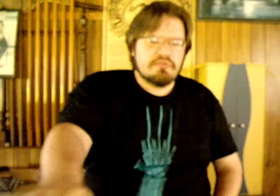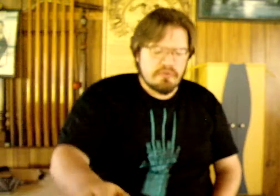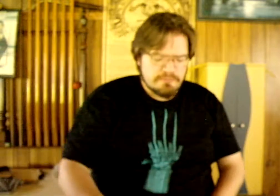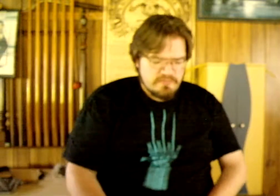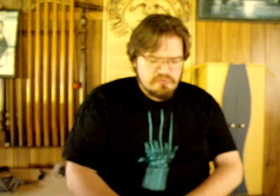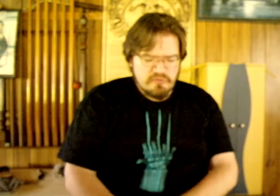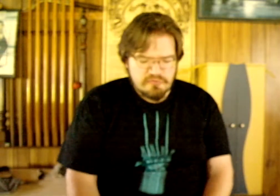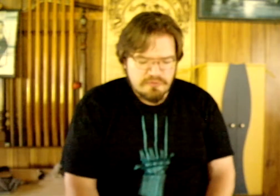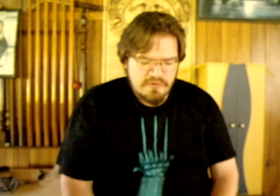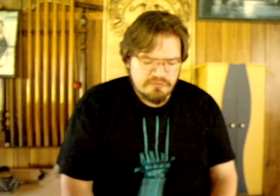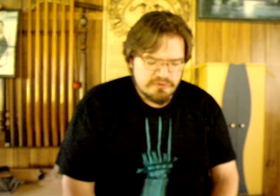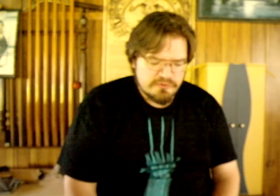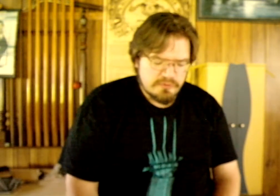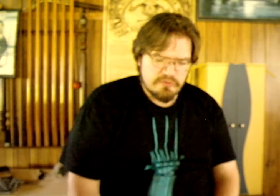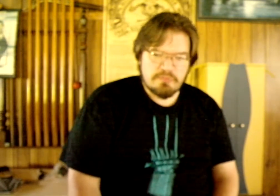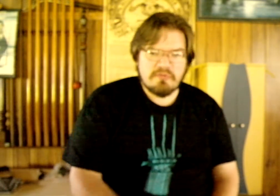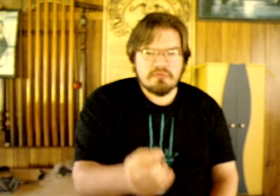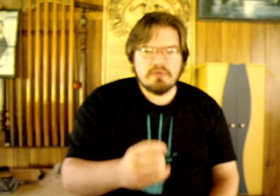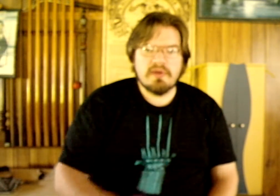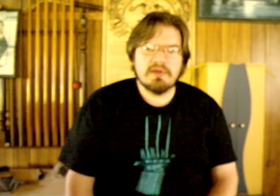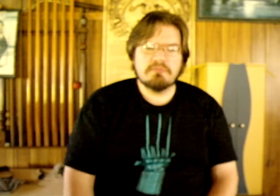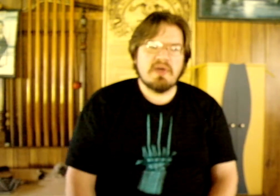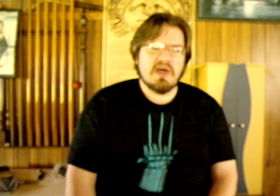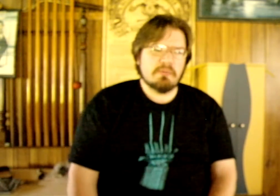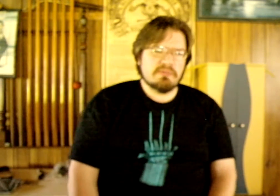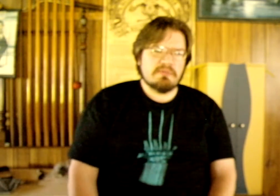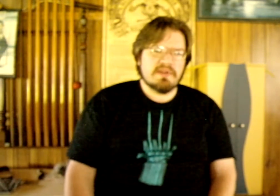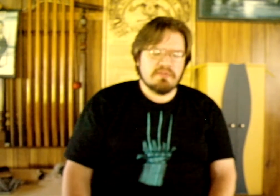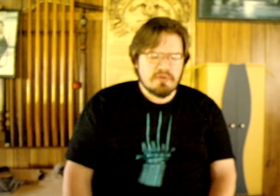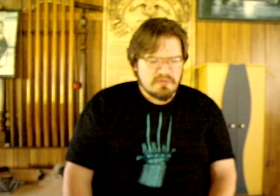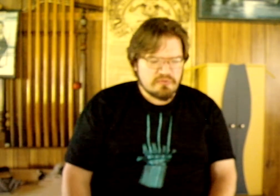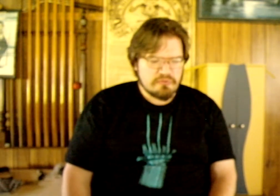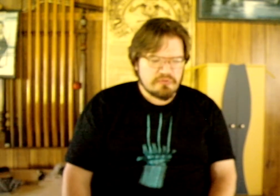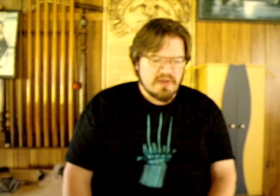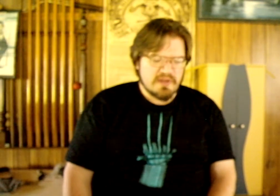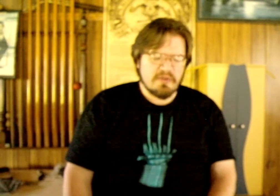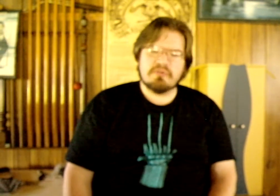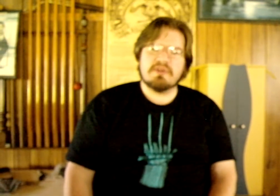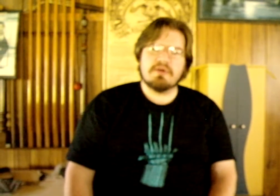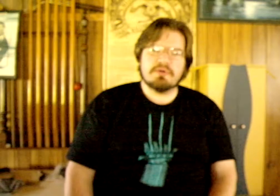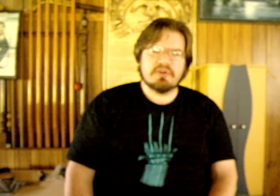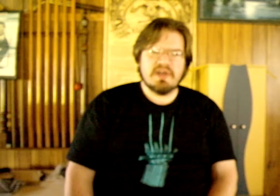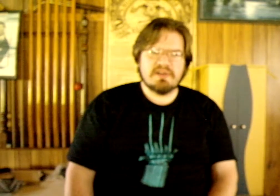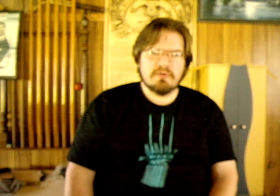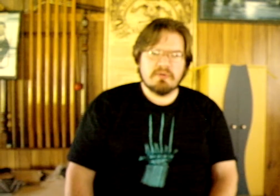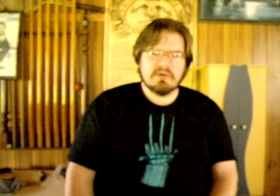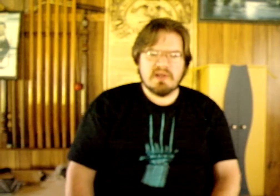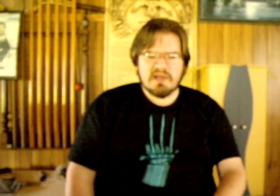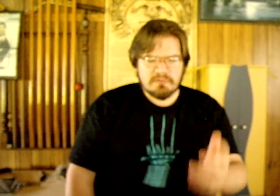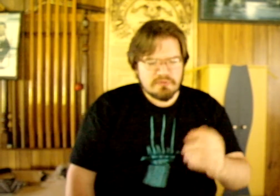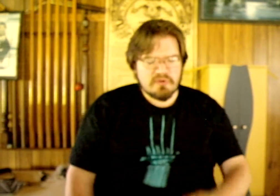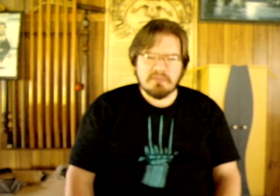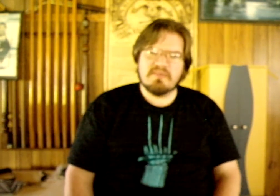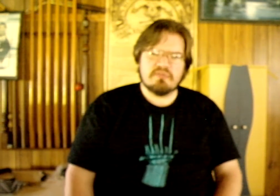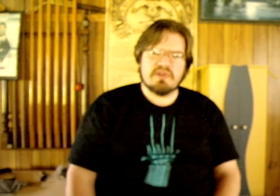So this is Aussie Griffin doing a response to one of my regular commenters, Celtic Hero 9 or Richard O'Brien, the stand-up